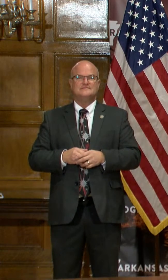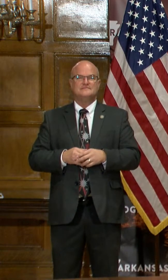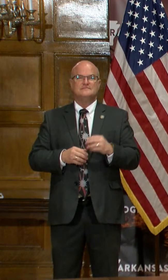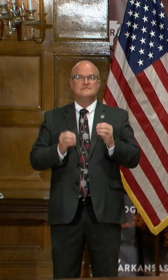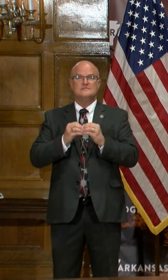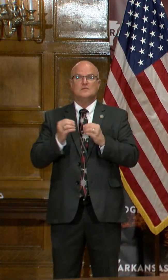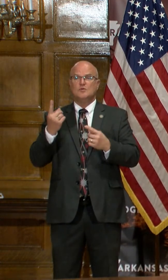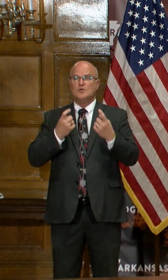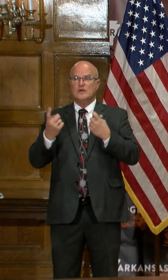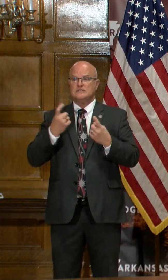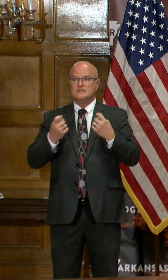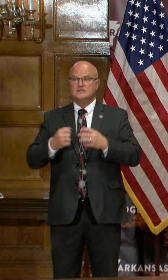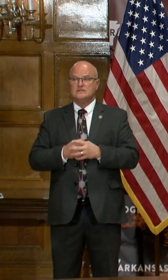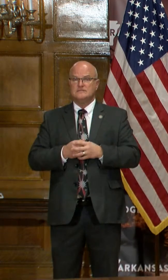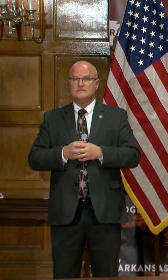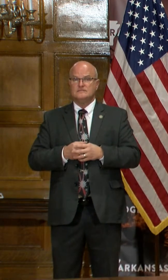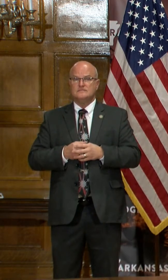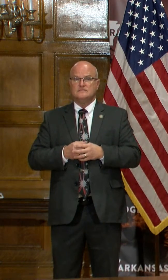Any other questions?